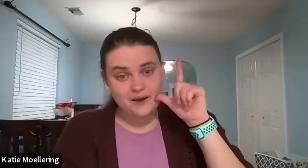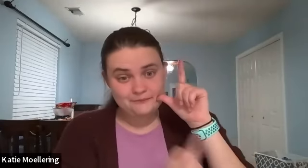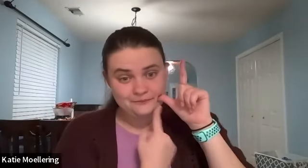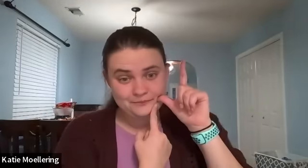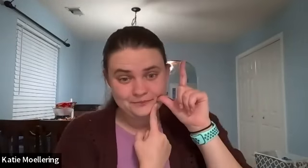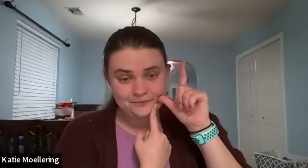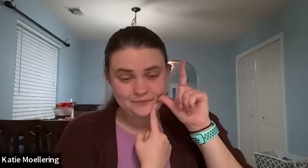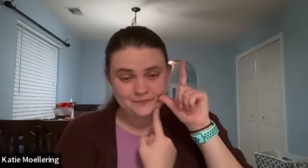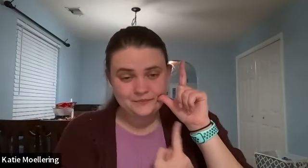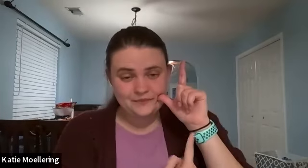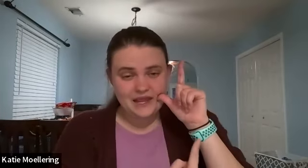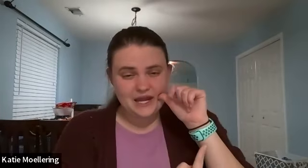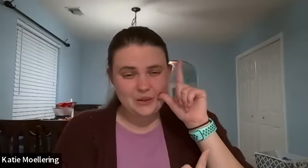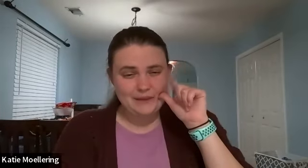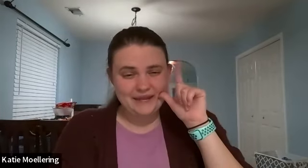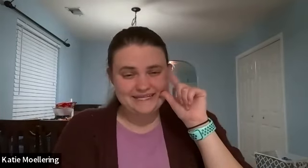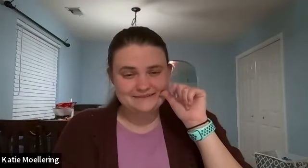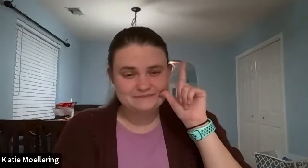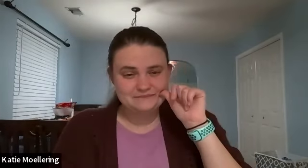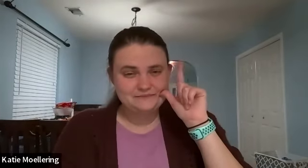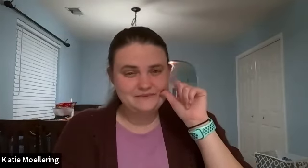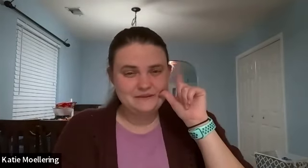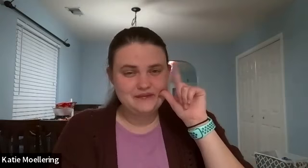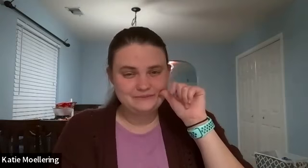thumb. And you go lemon, lemon.